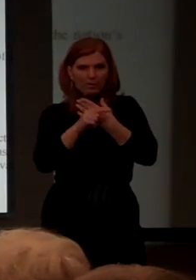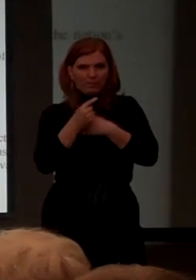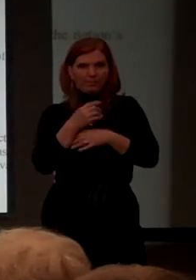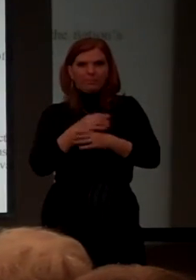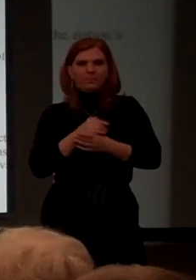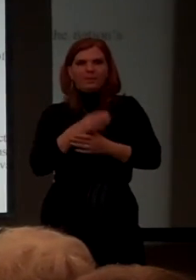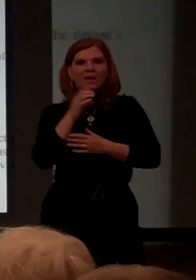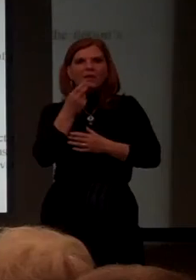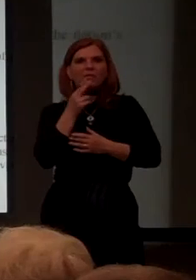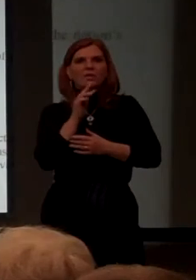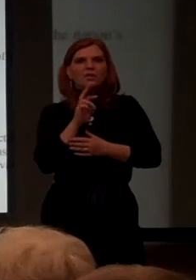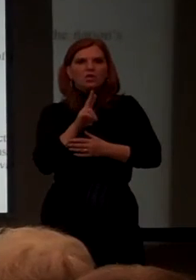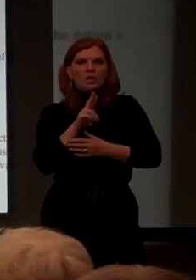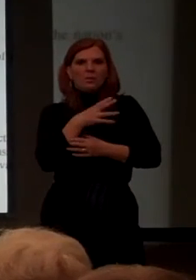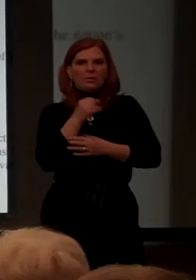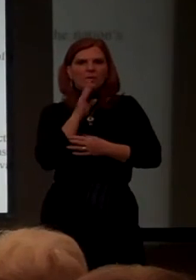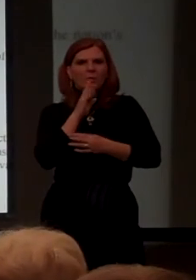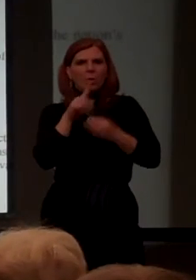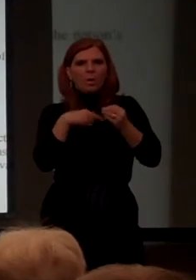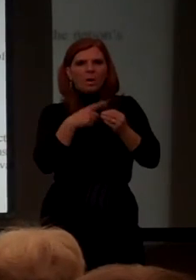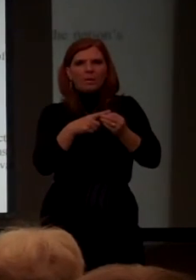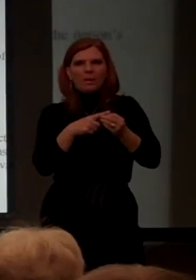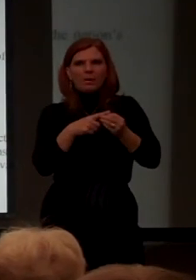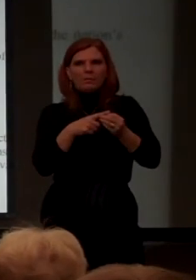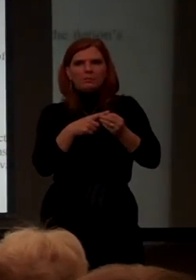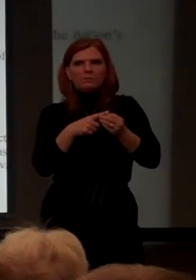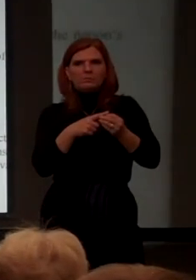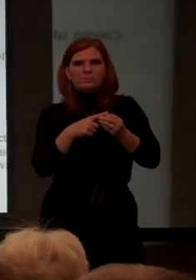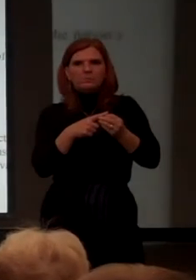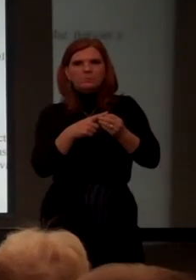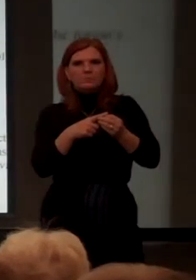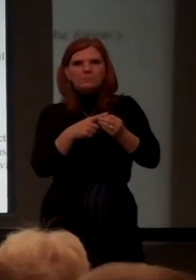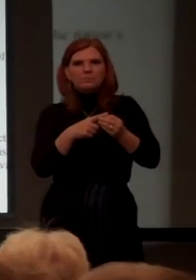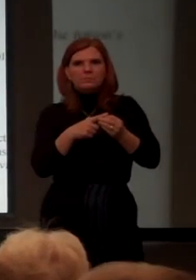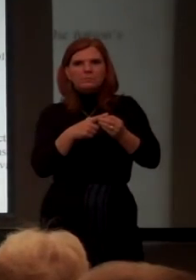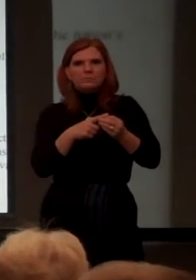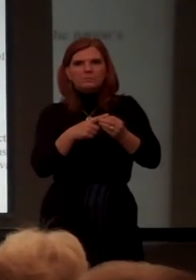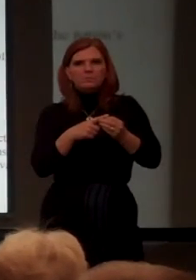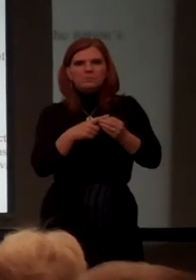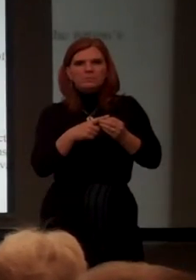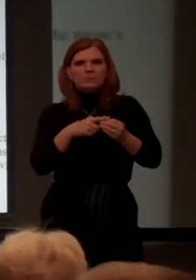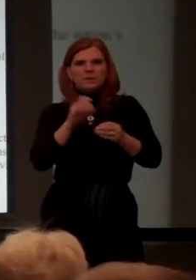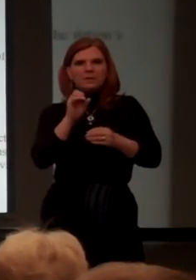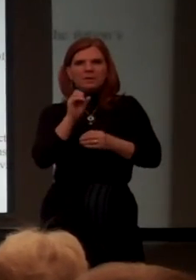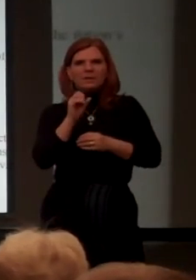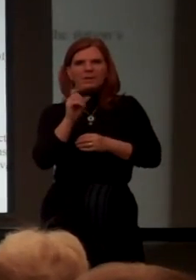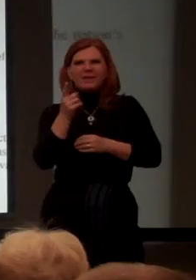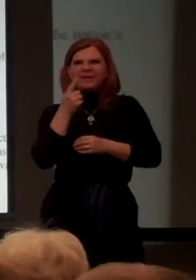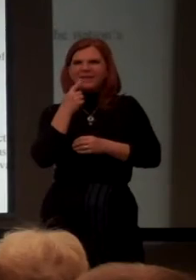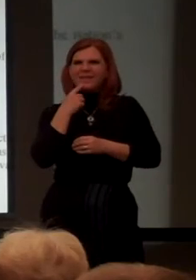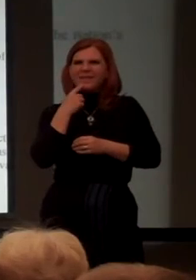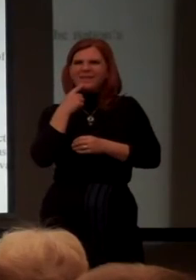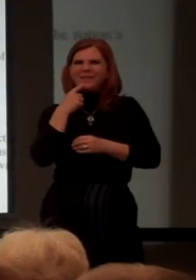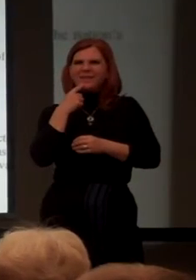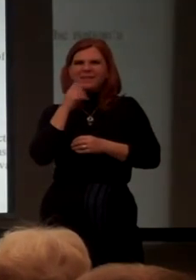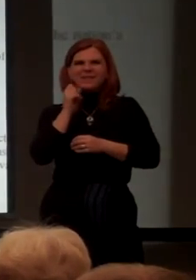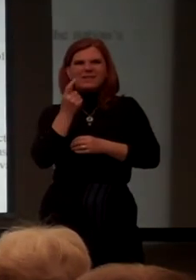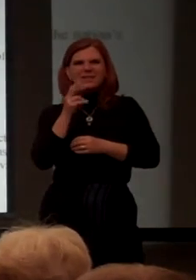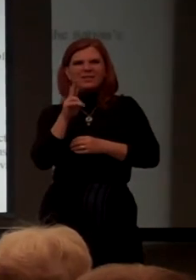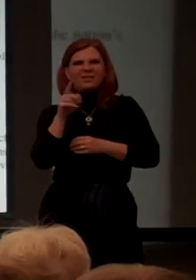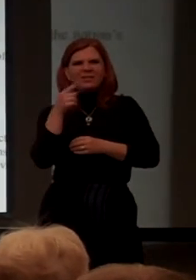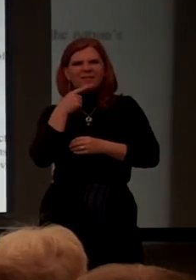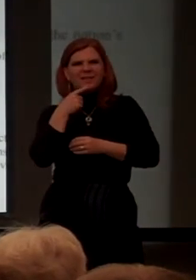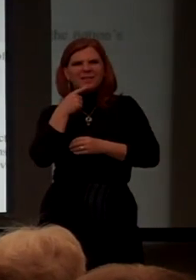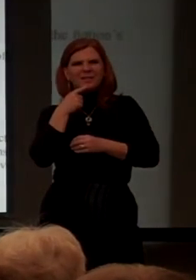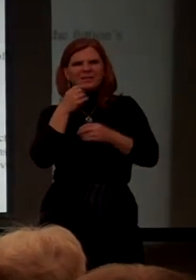Commerce. And they were talking about this, and Terry Sterling, bless his soul, would come up and say, "Dave, sometimes you're